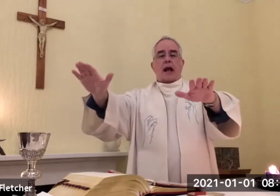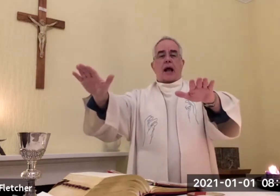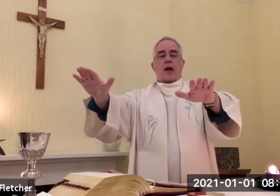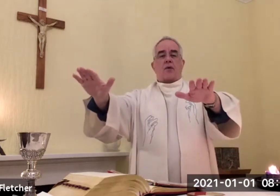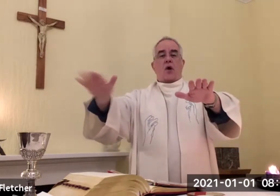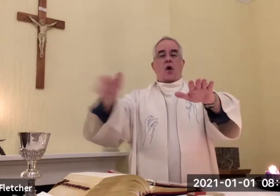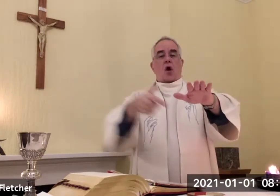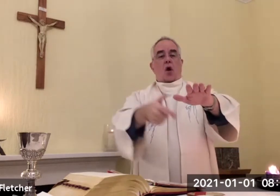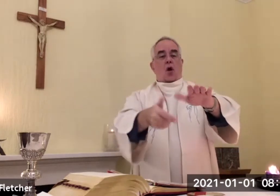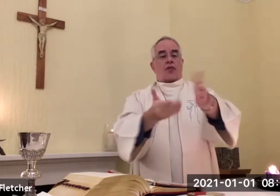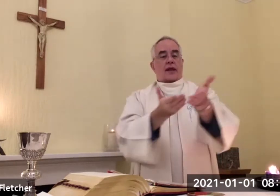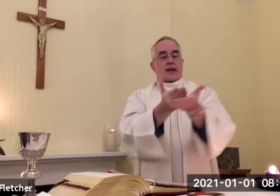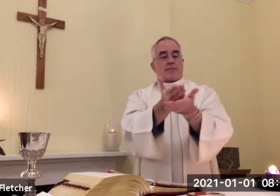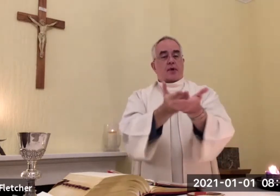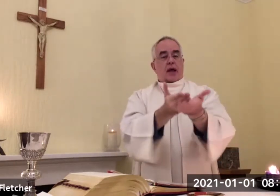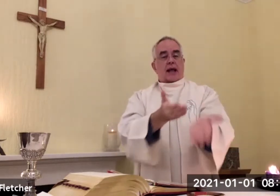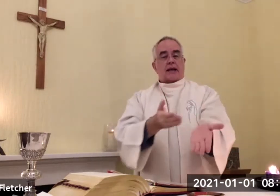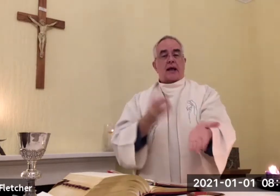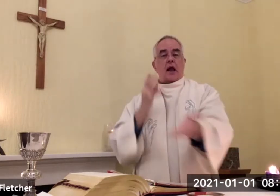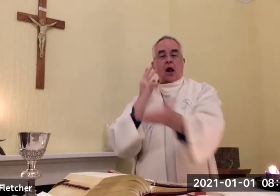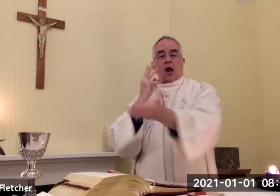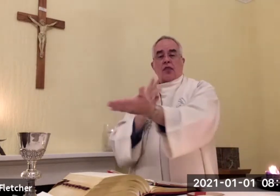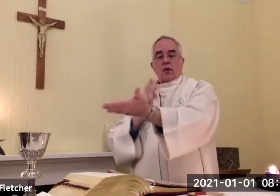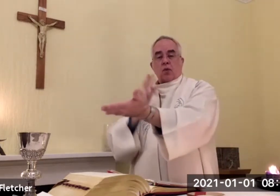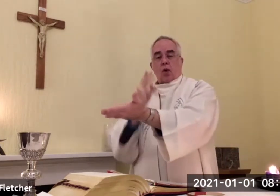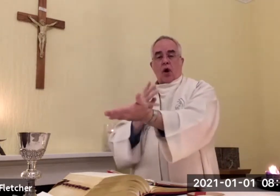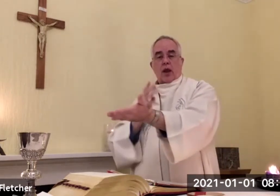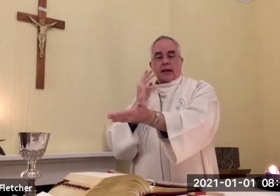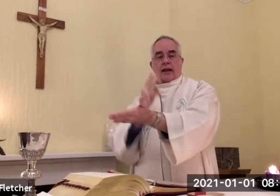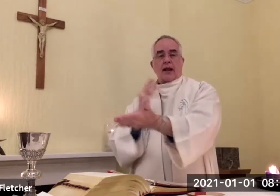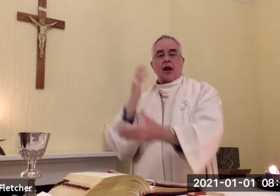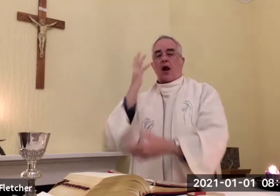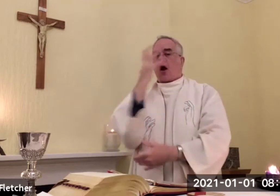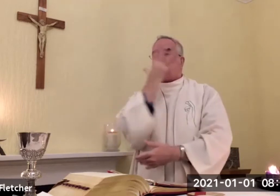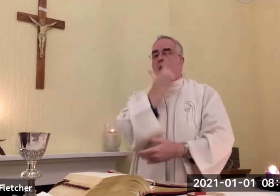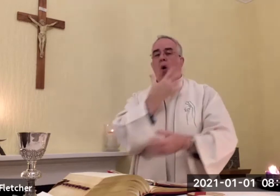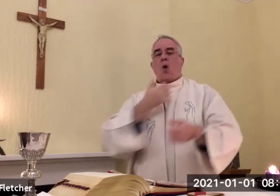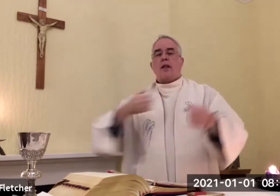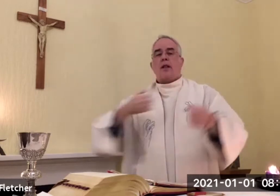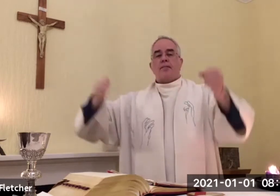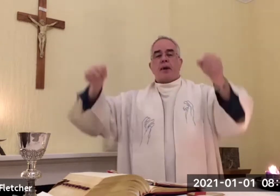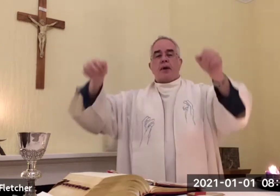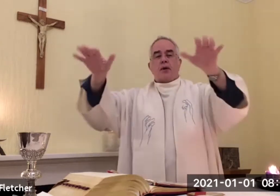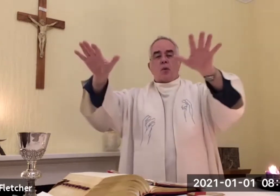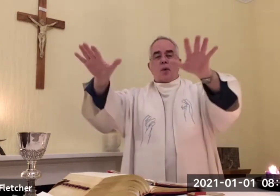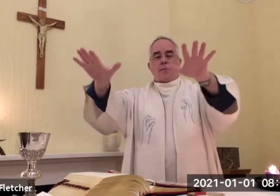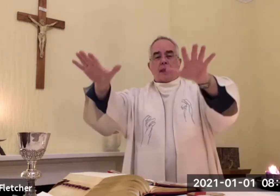down on this bride, this bride. The Holy Spirit will bless